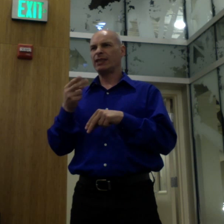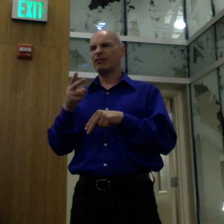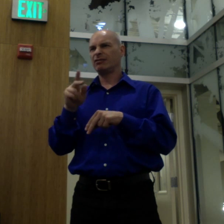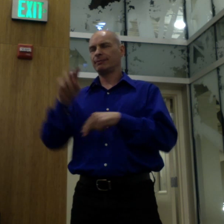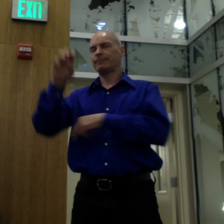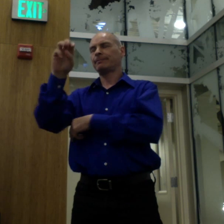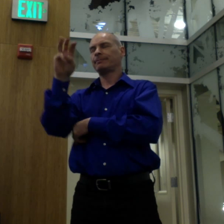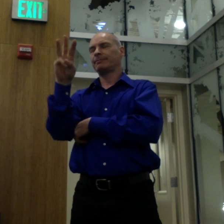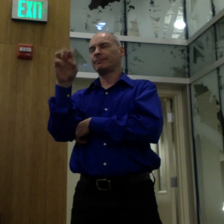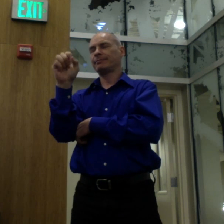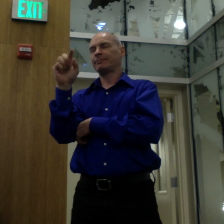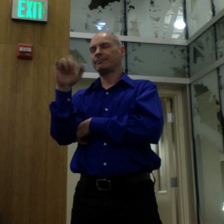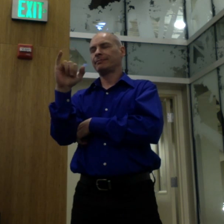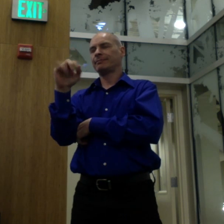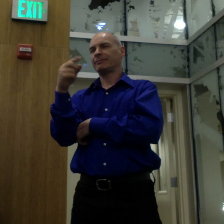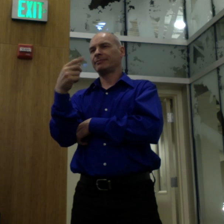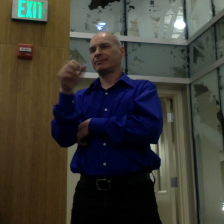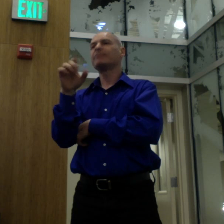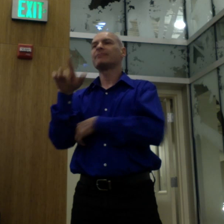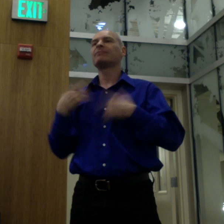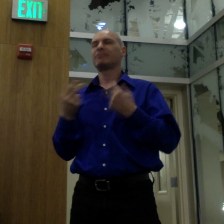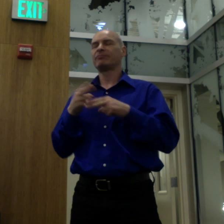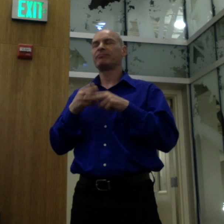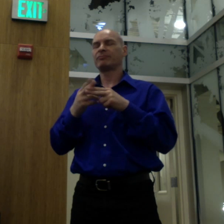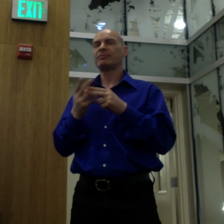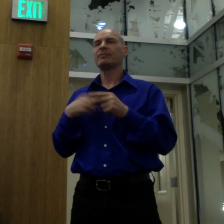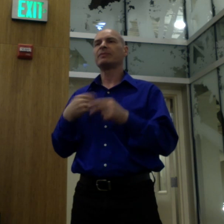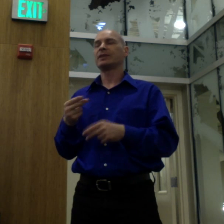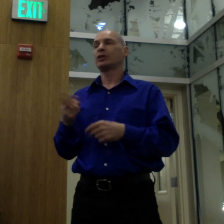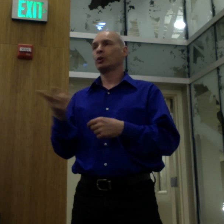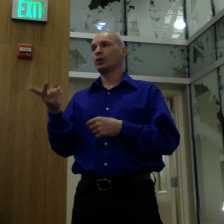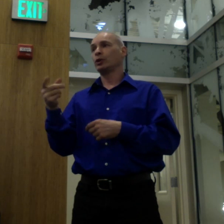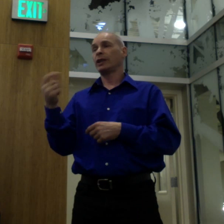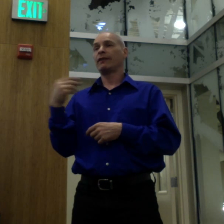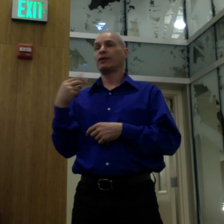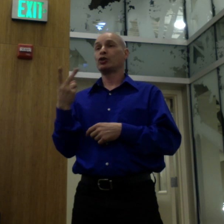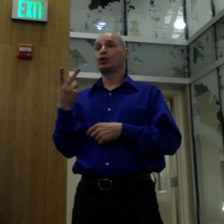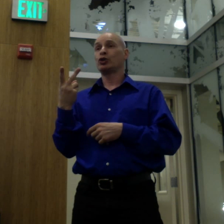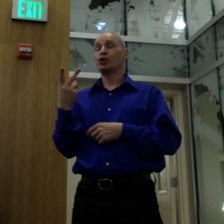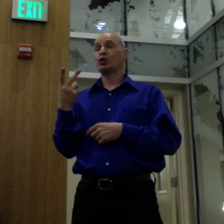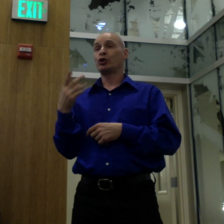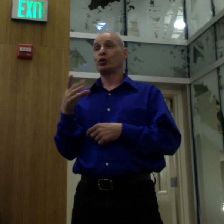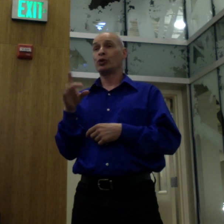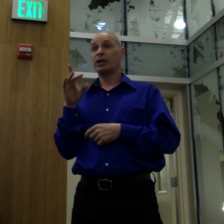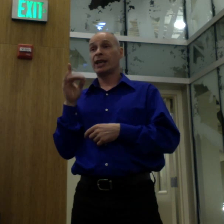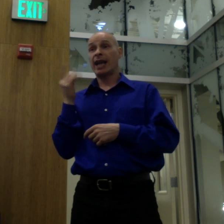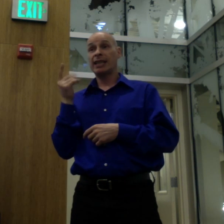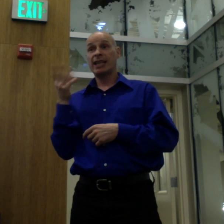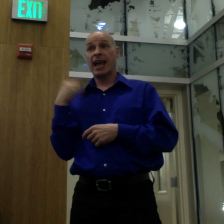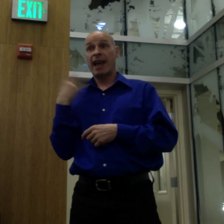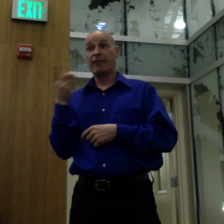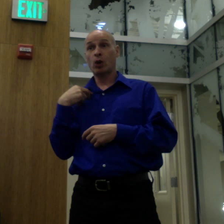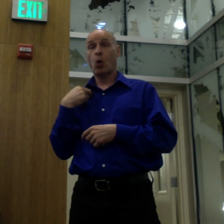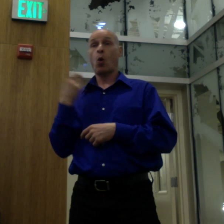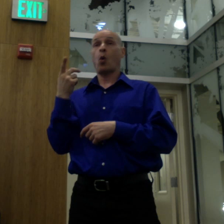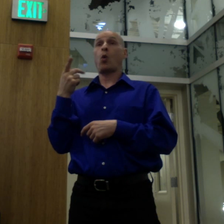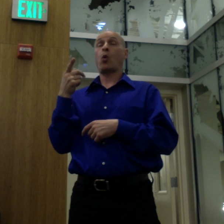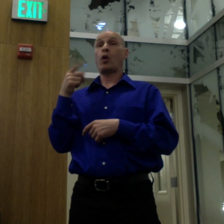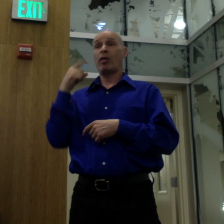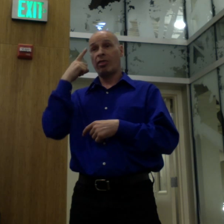non-perishable. And Buddha cans, I had 2 cats, so I had to take those guys into consideration, so I have cat